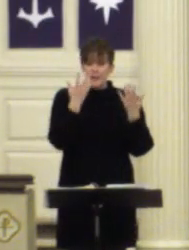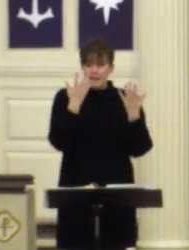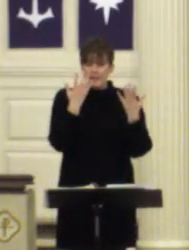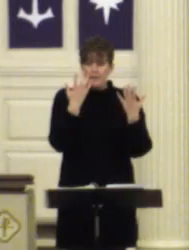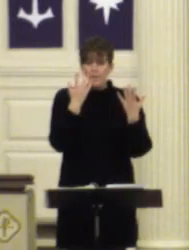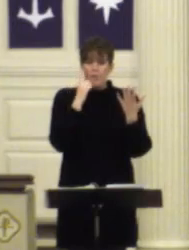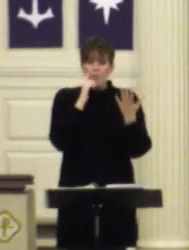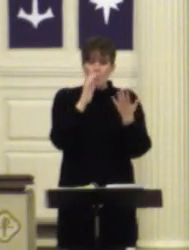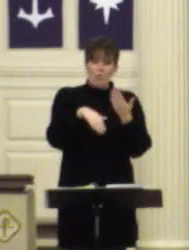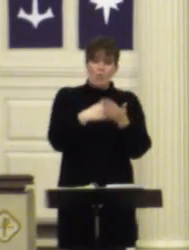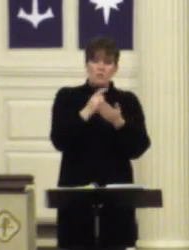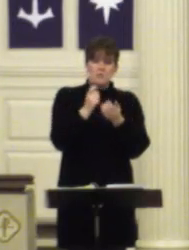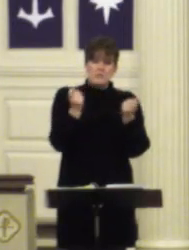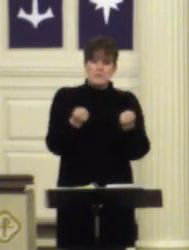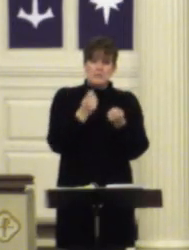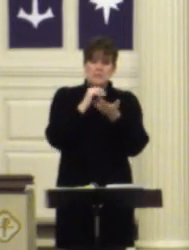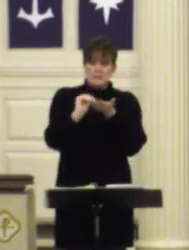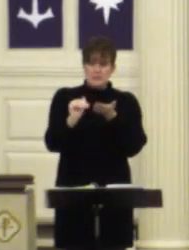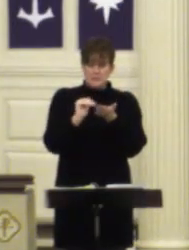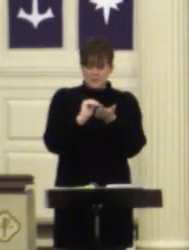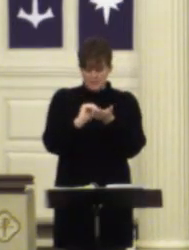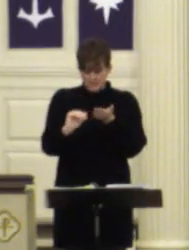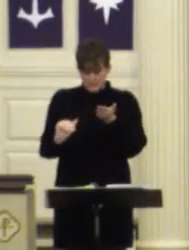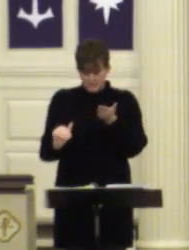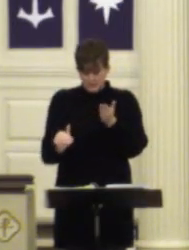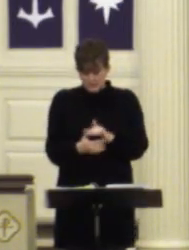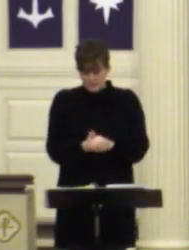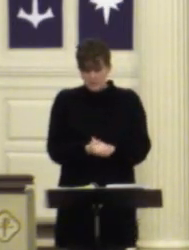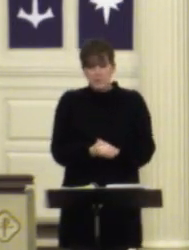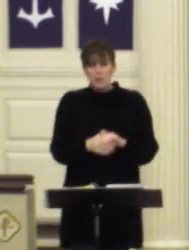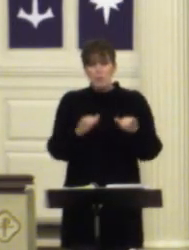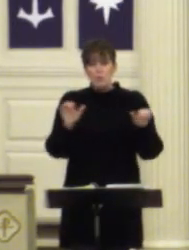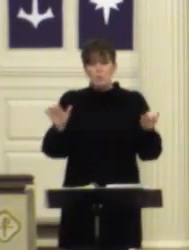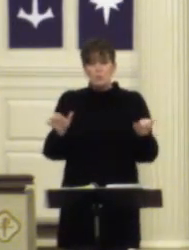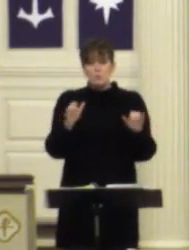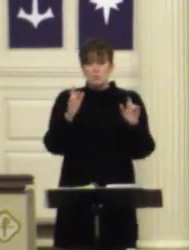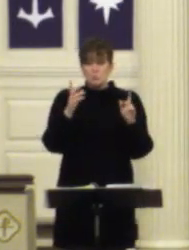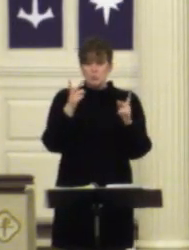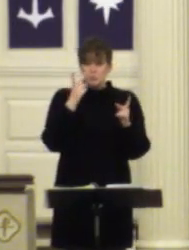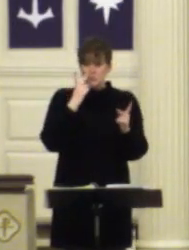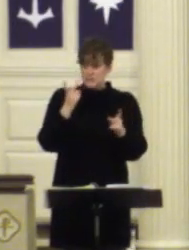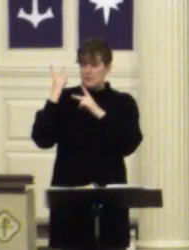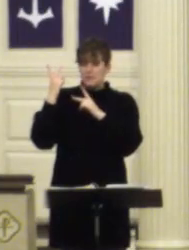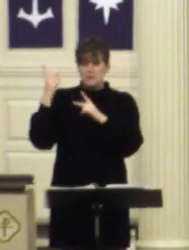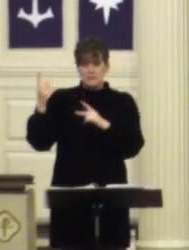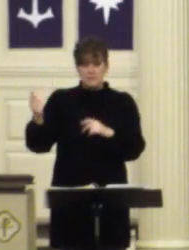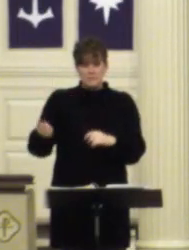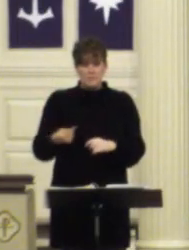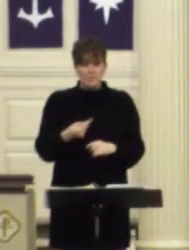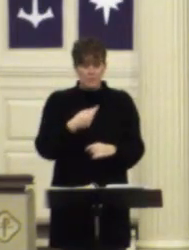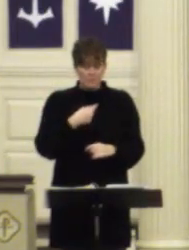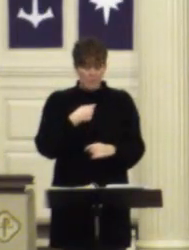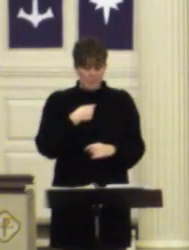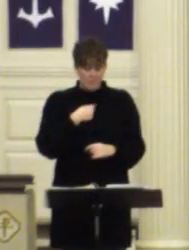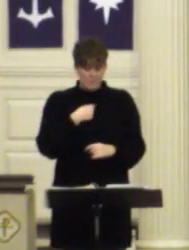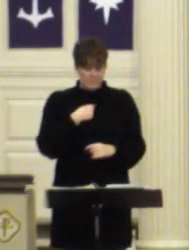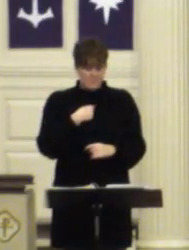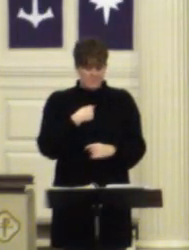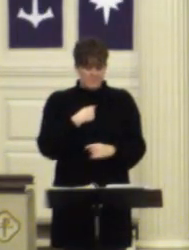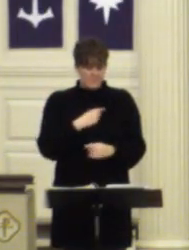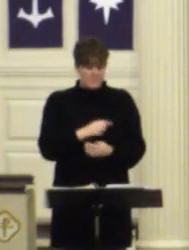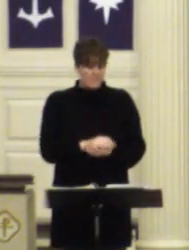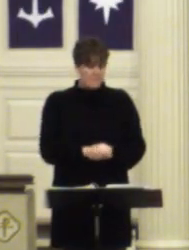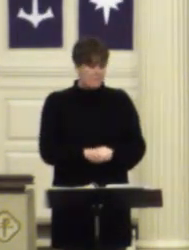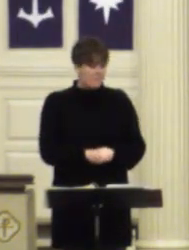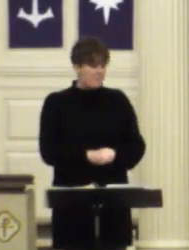the forgiveness of sins. Do this in memory of